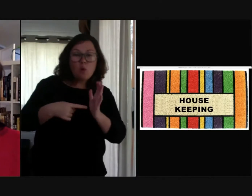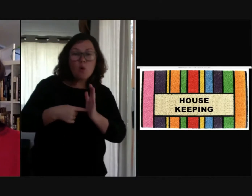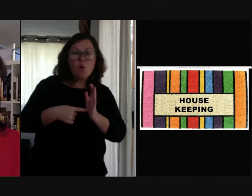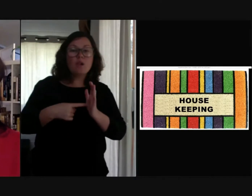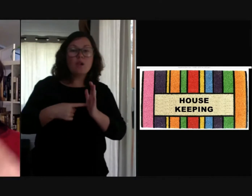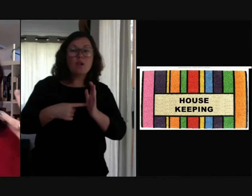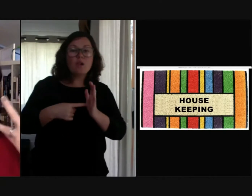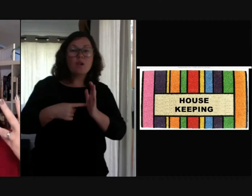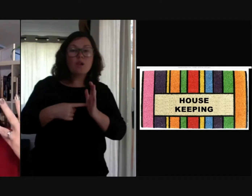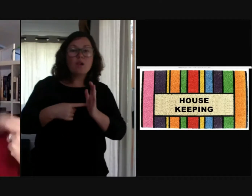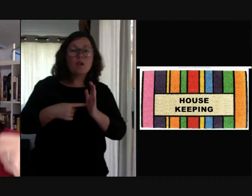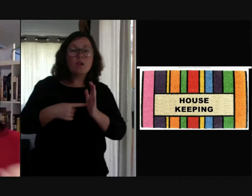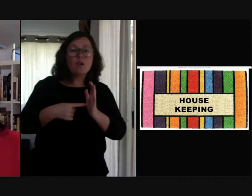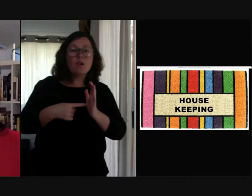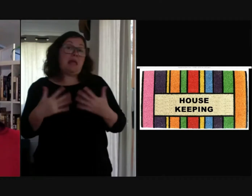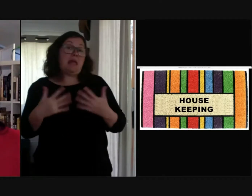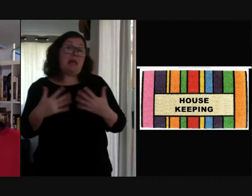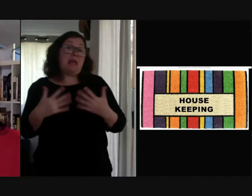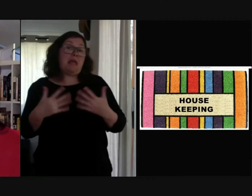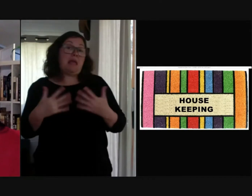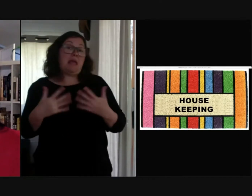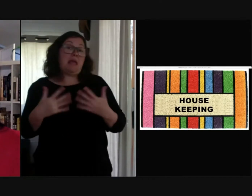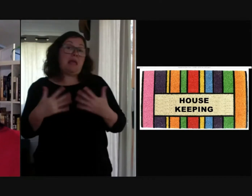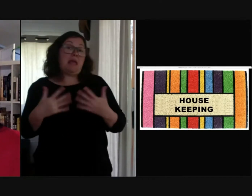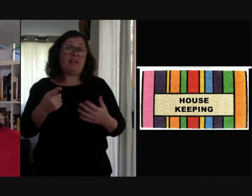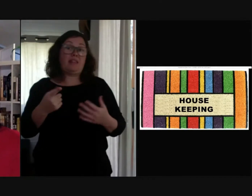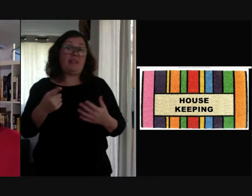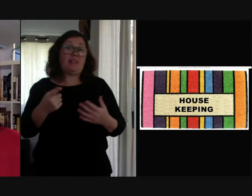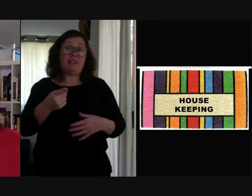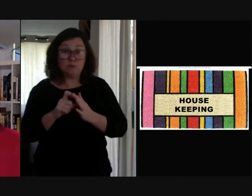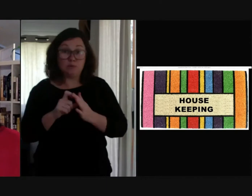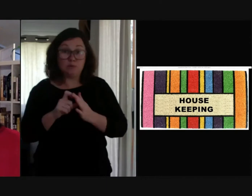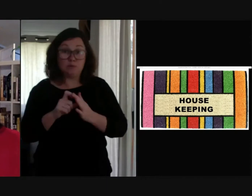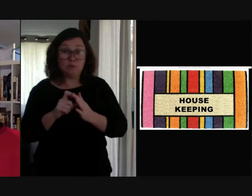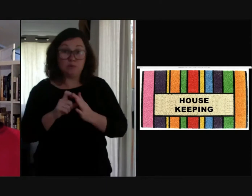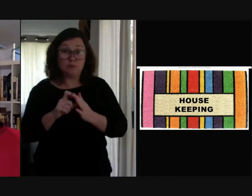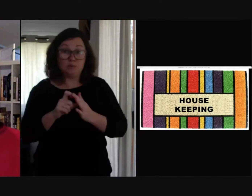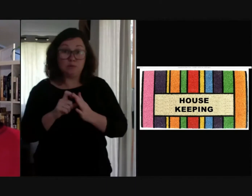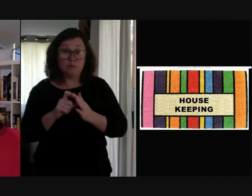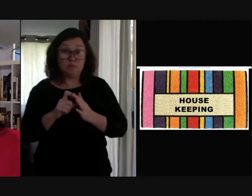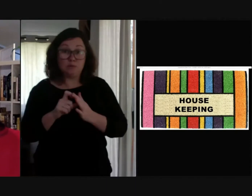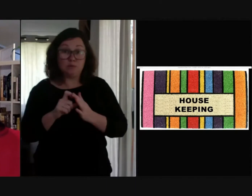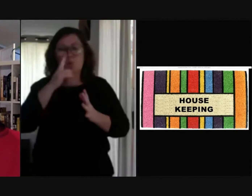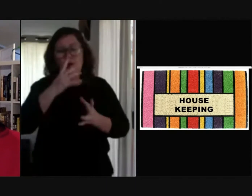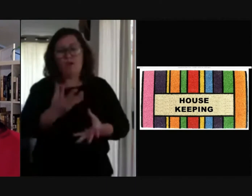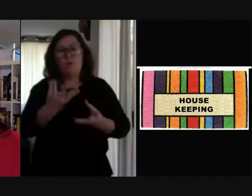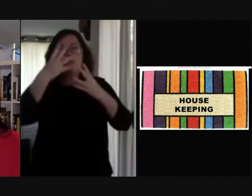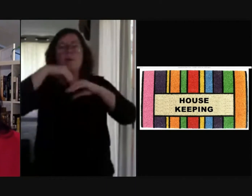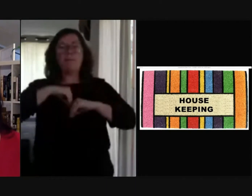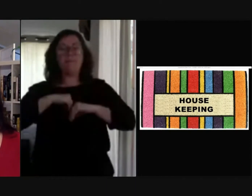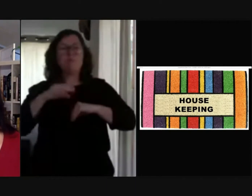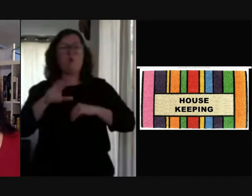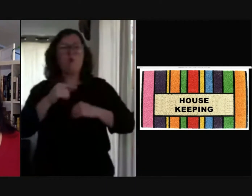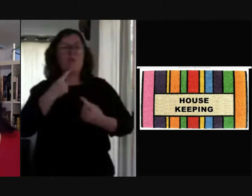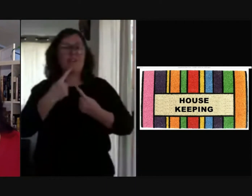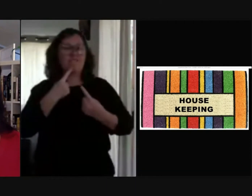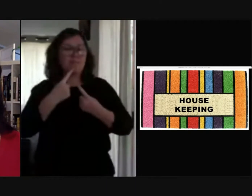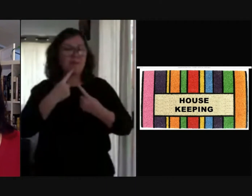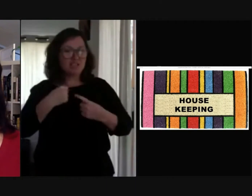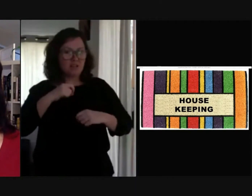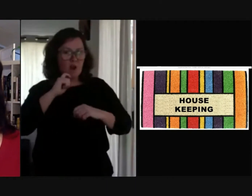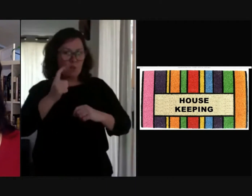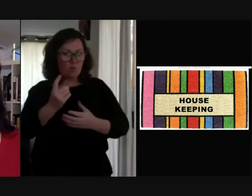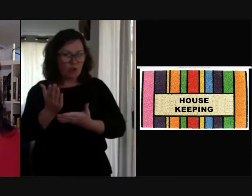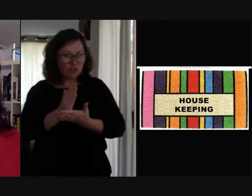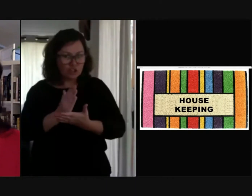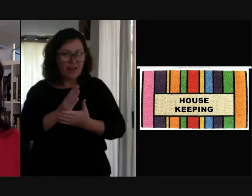do, digest all the information I'm going to be sharing with you. We also have a Dropbox